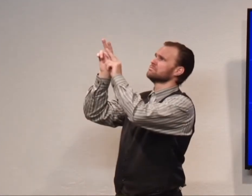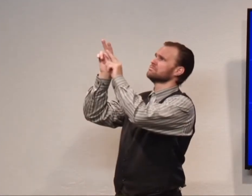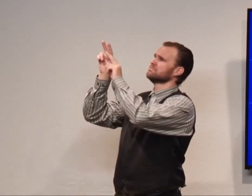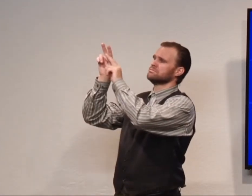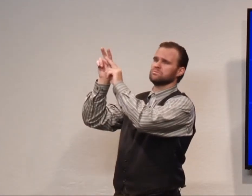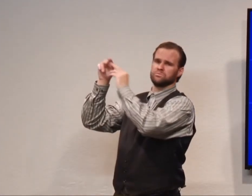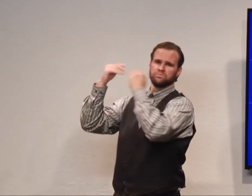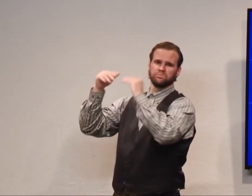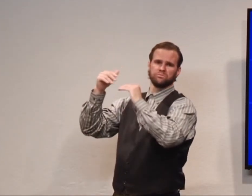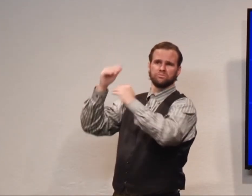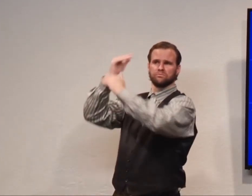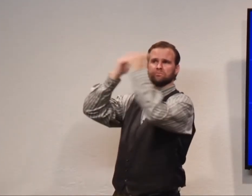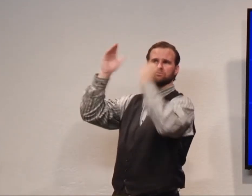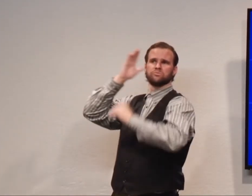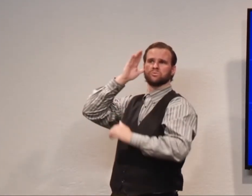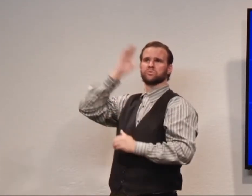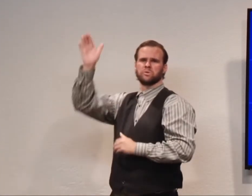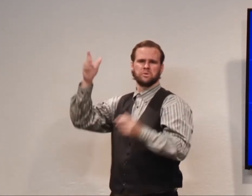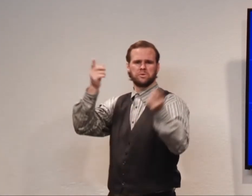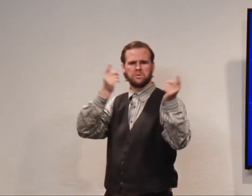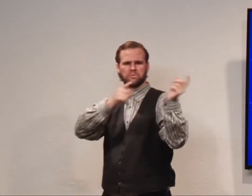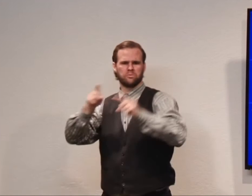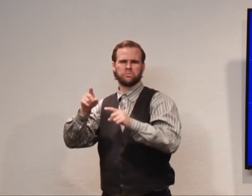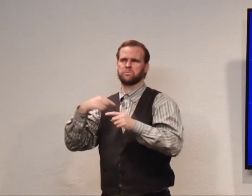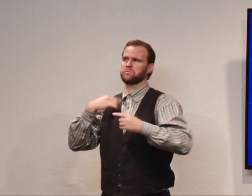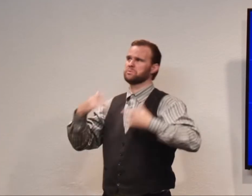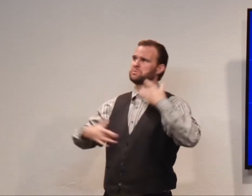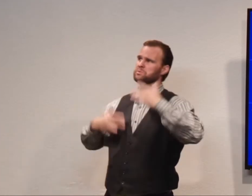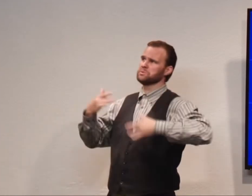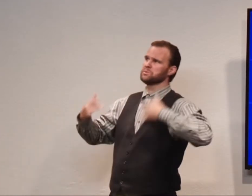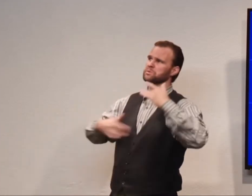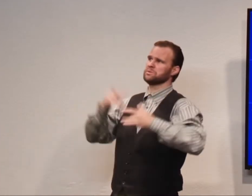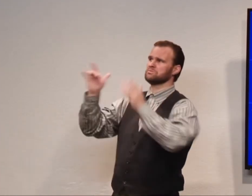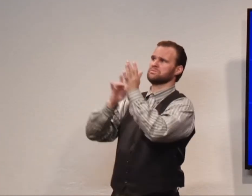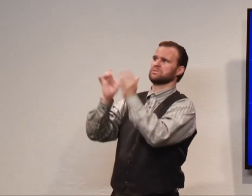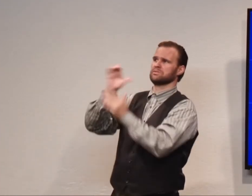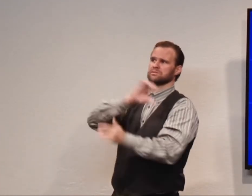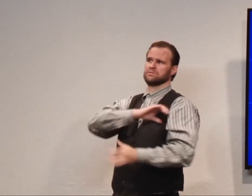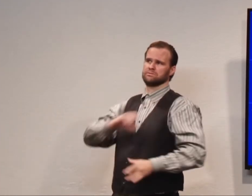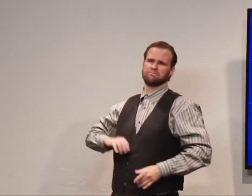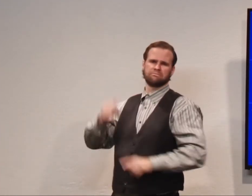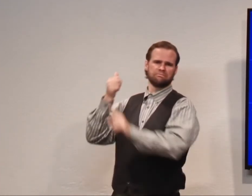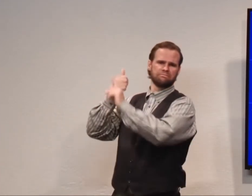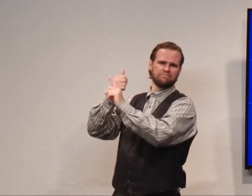So we are to keep our eyes and our focus fixed on Jesus.